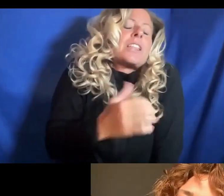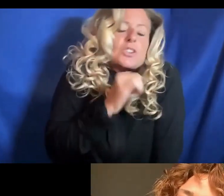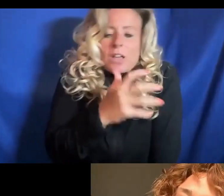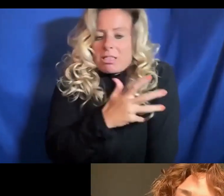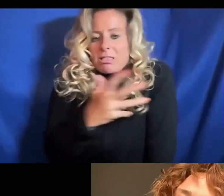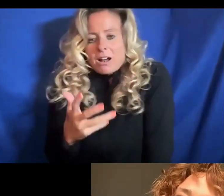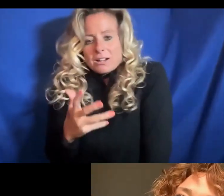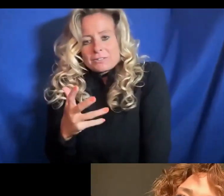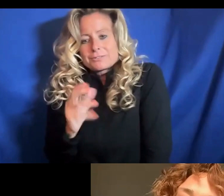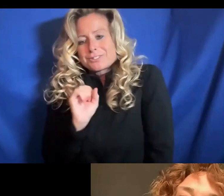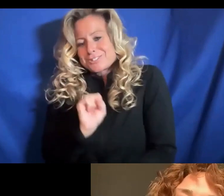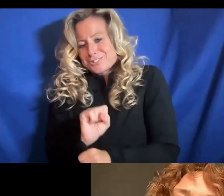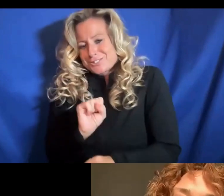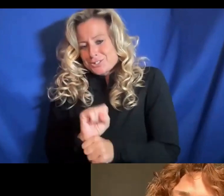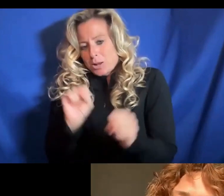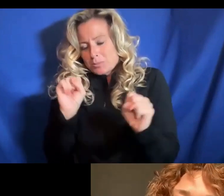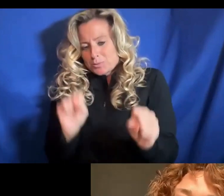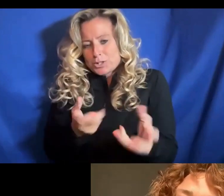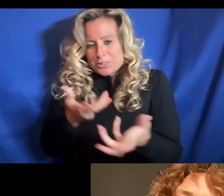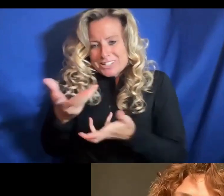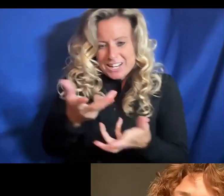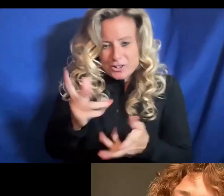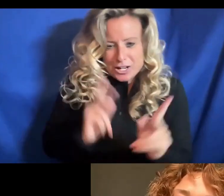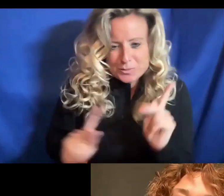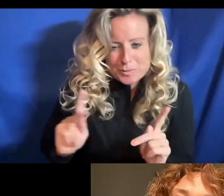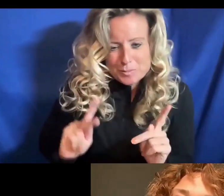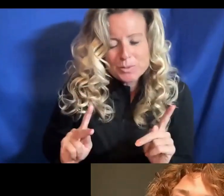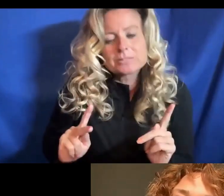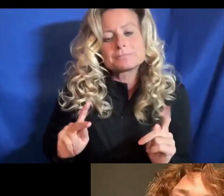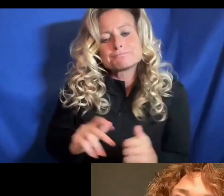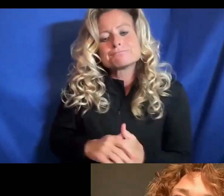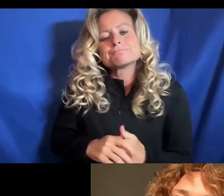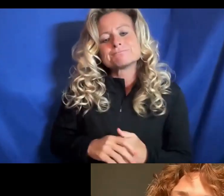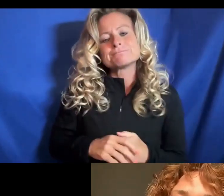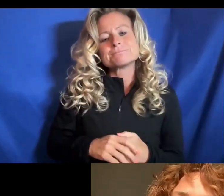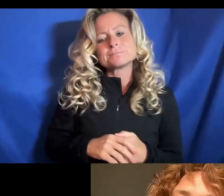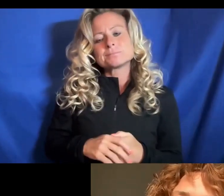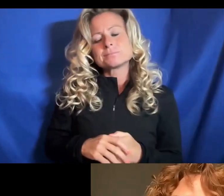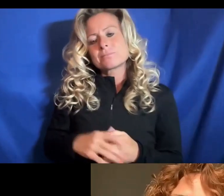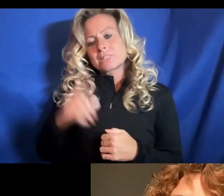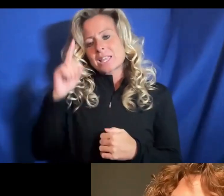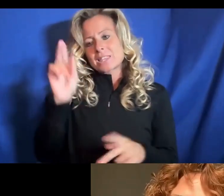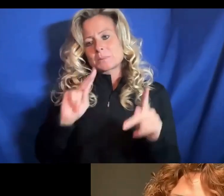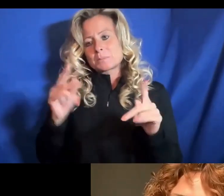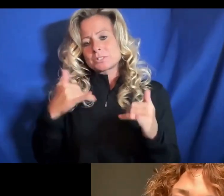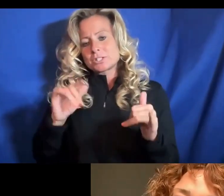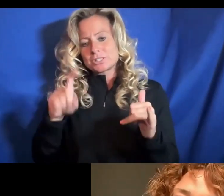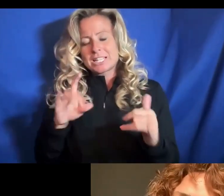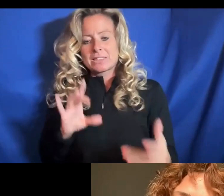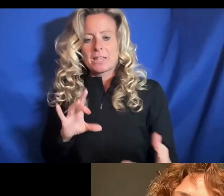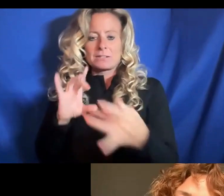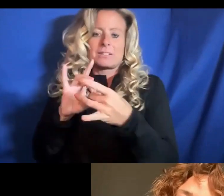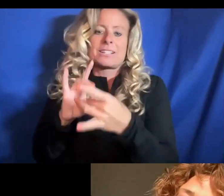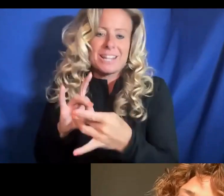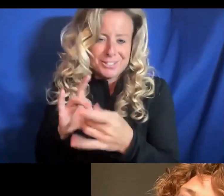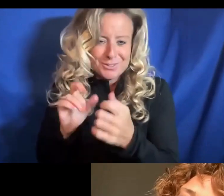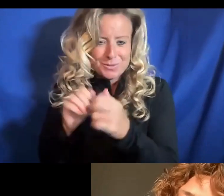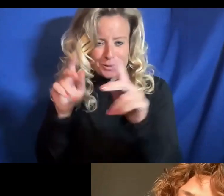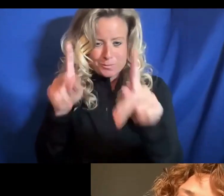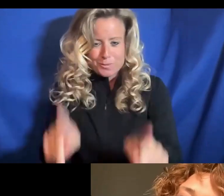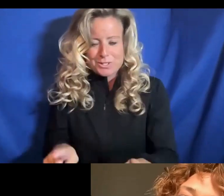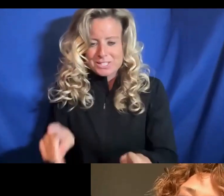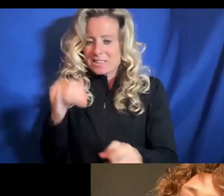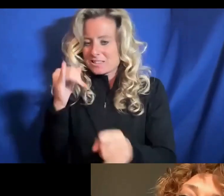of jobs where you get to interact with people. And I think that people still need a human connection, and this is one of the very